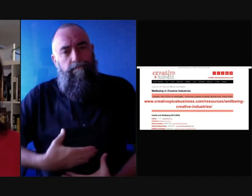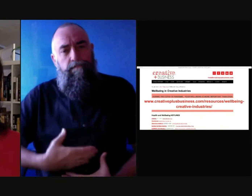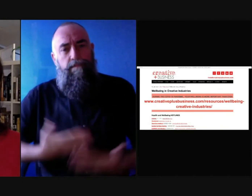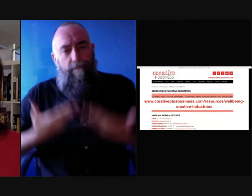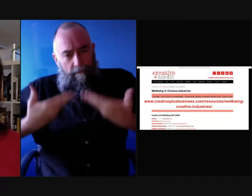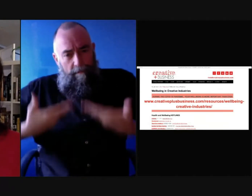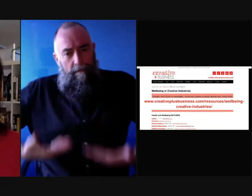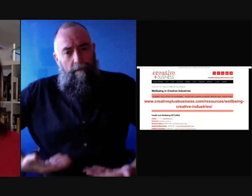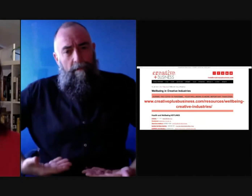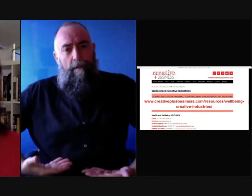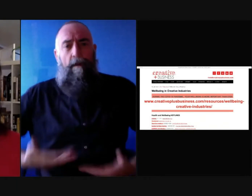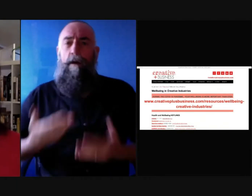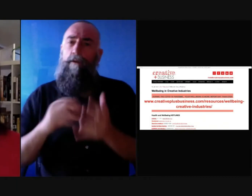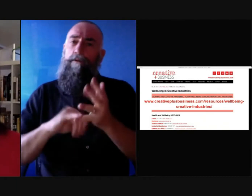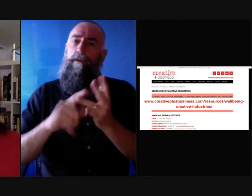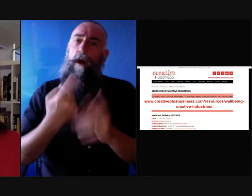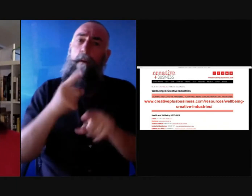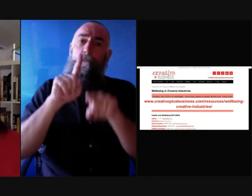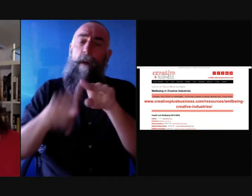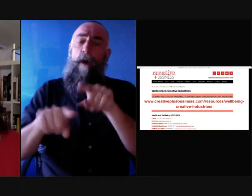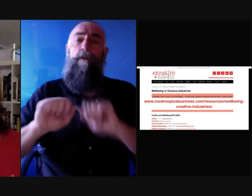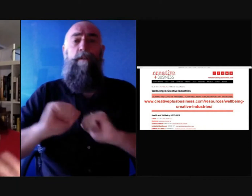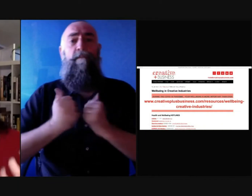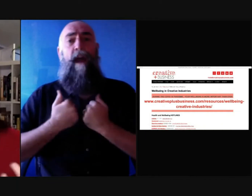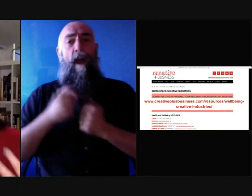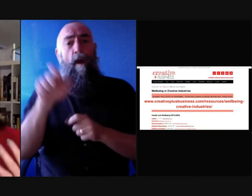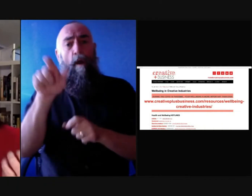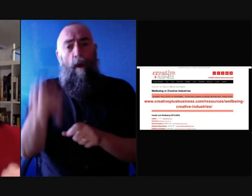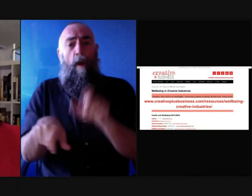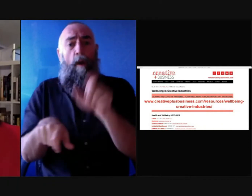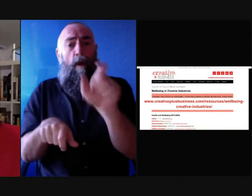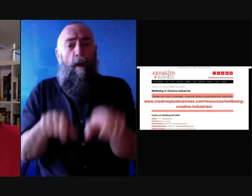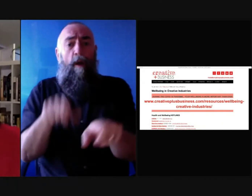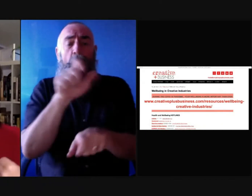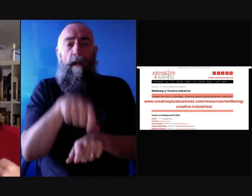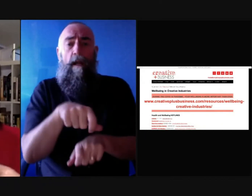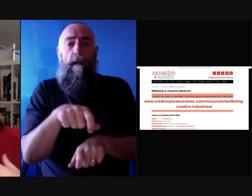our clients in our advisory sessions have been expressing